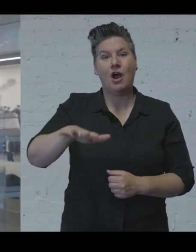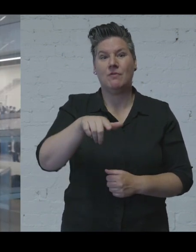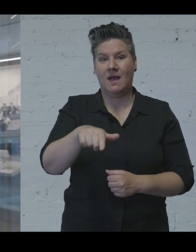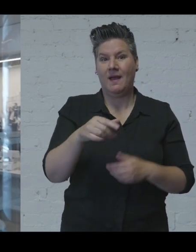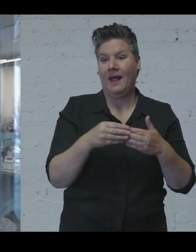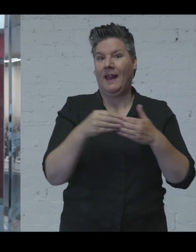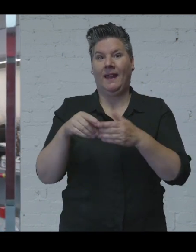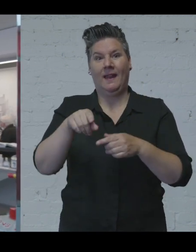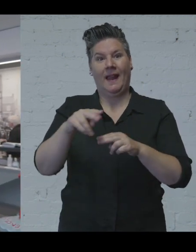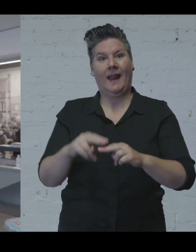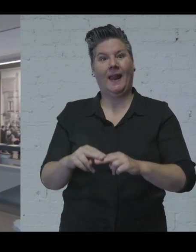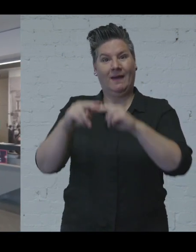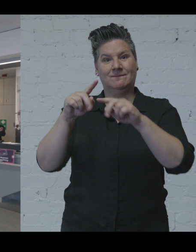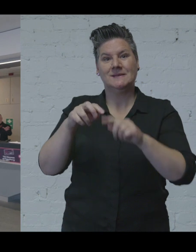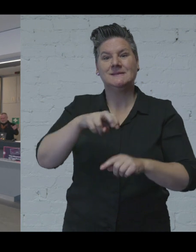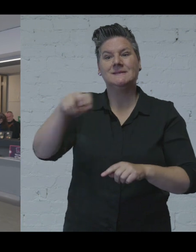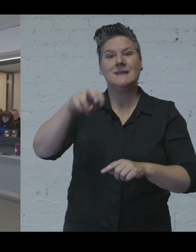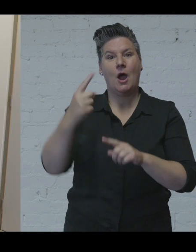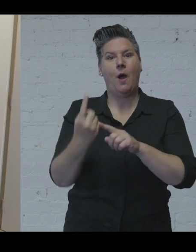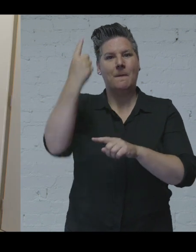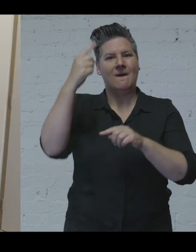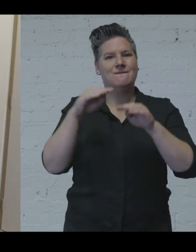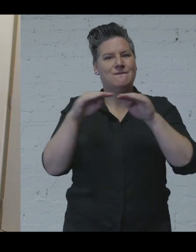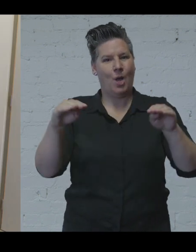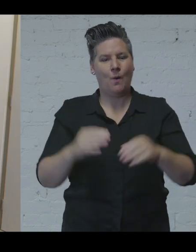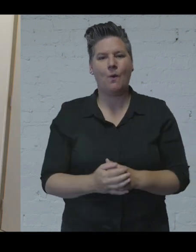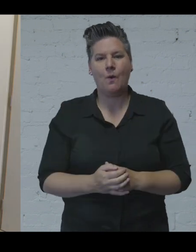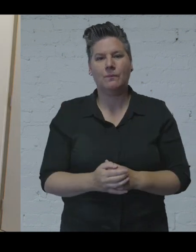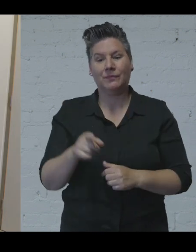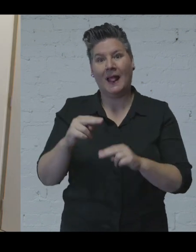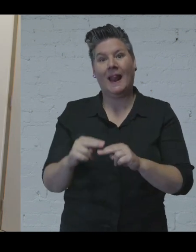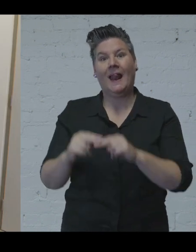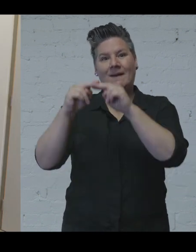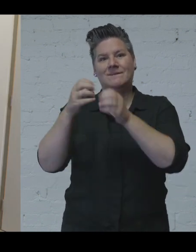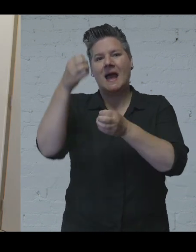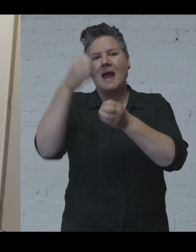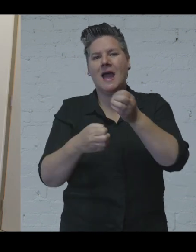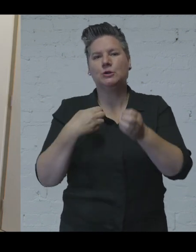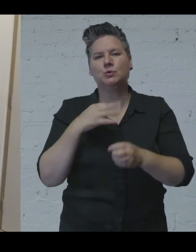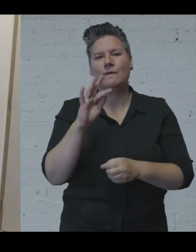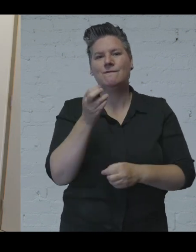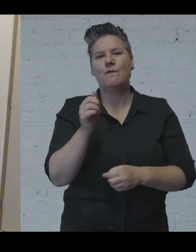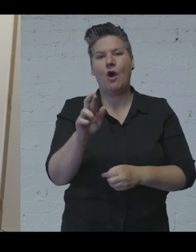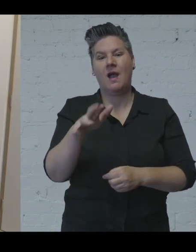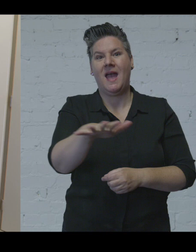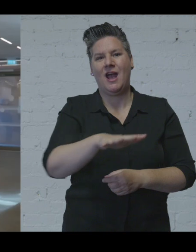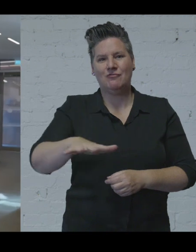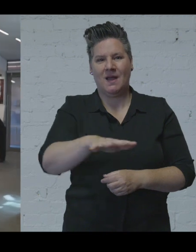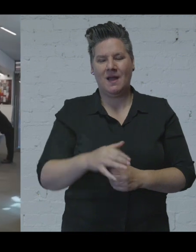The foyer area also leads to the lift and stairs to the upper floor. The lift is at the end of the foyer